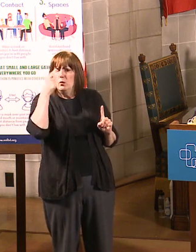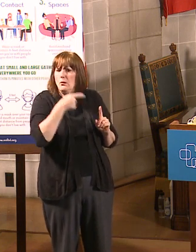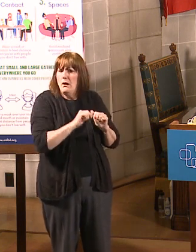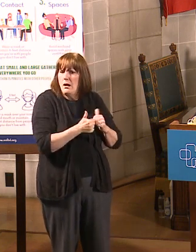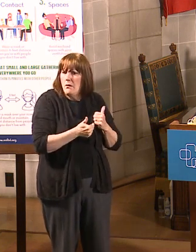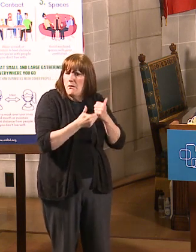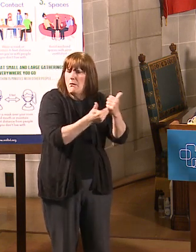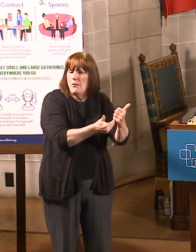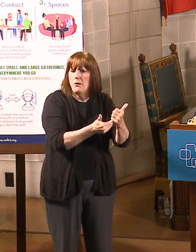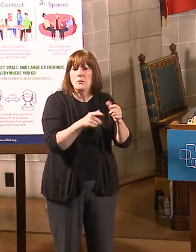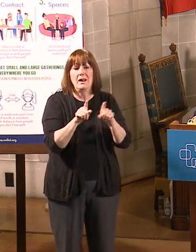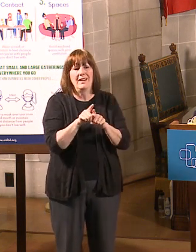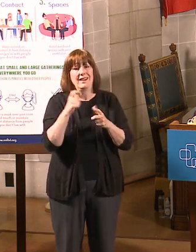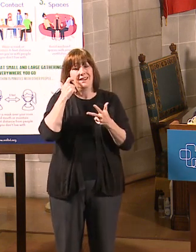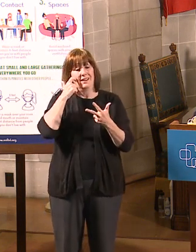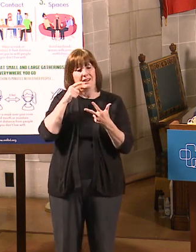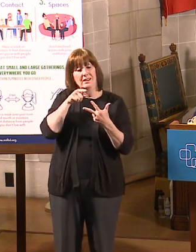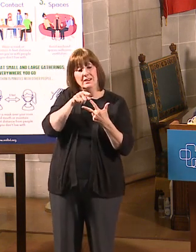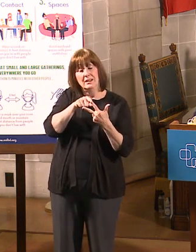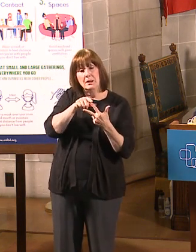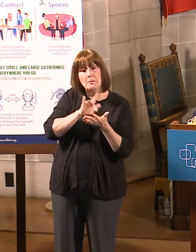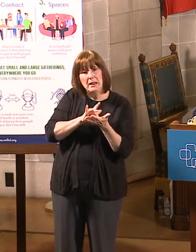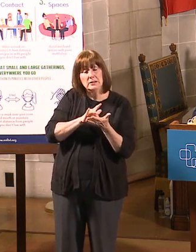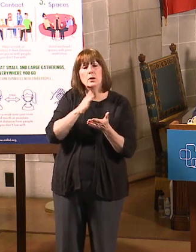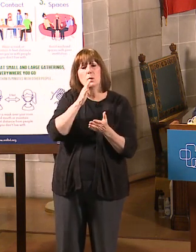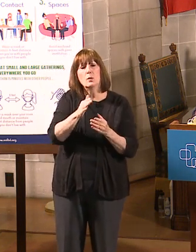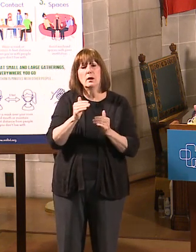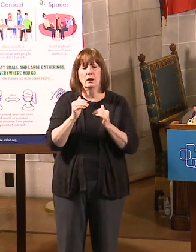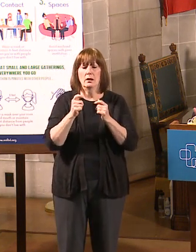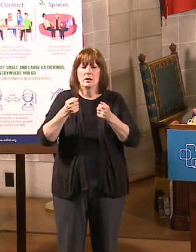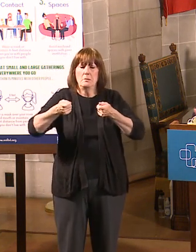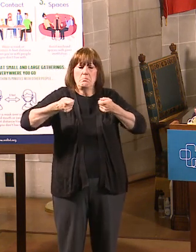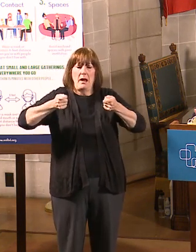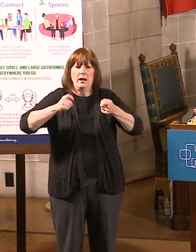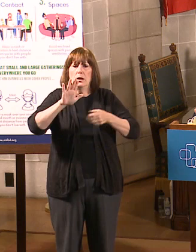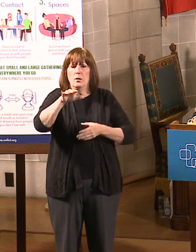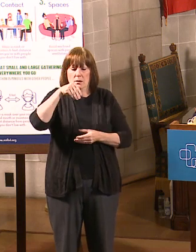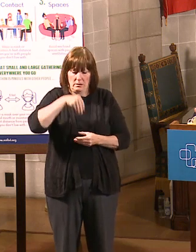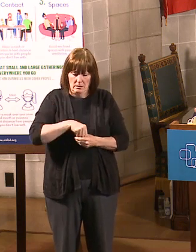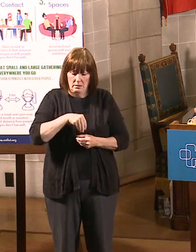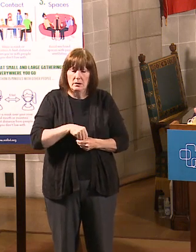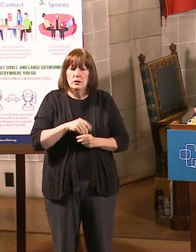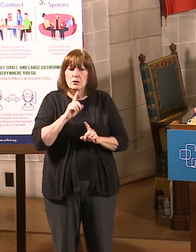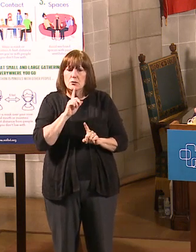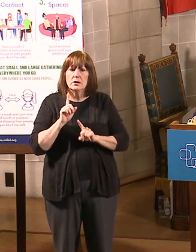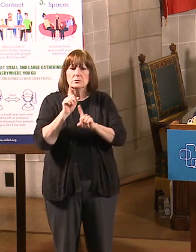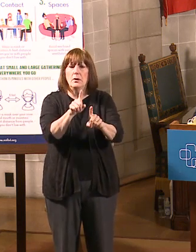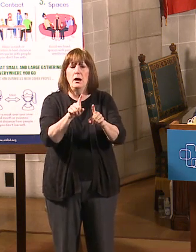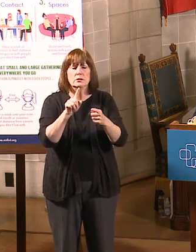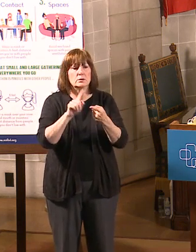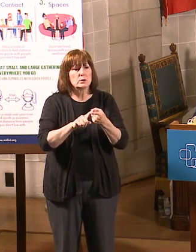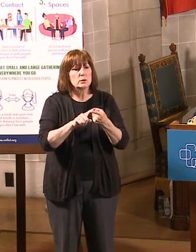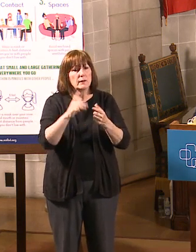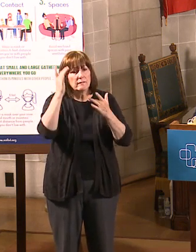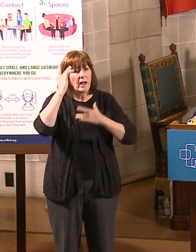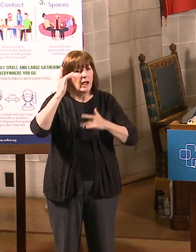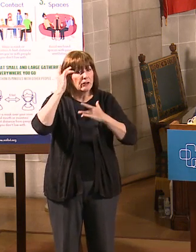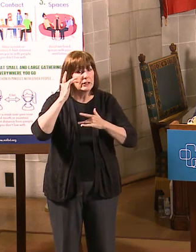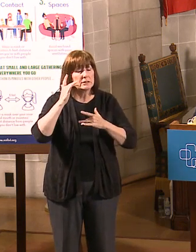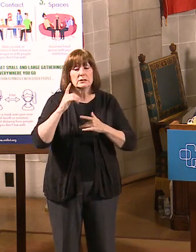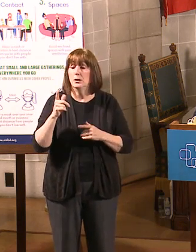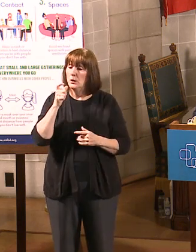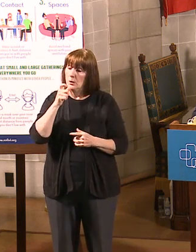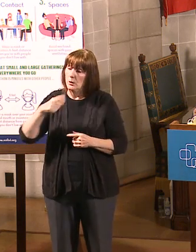the dexamethasone, it helps to modulate your inflammatory response. The studies showed that in patients that